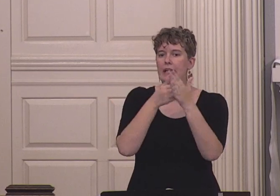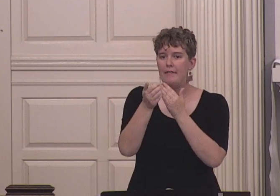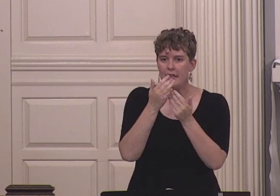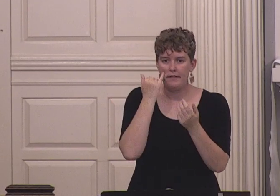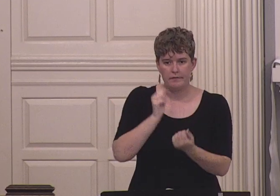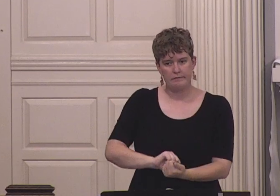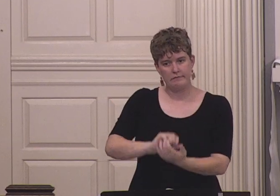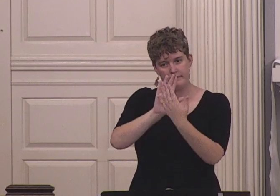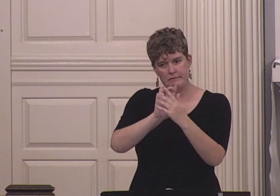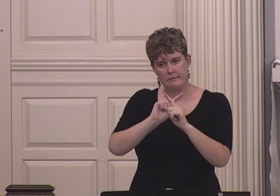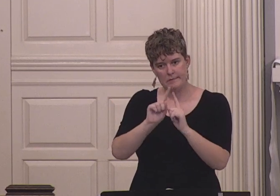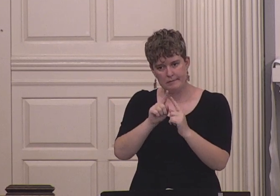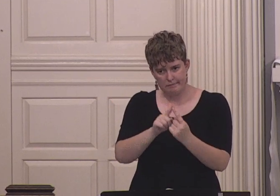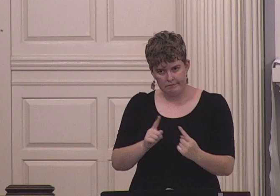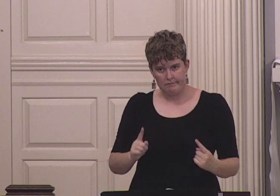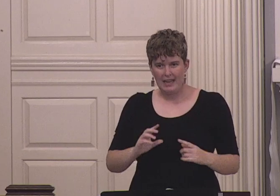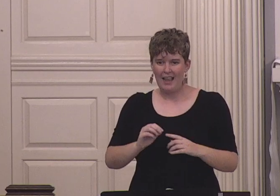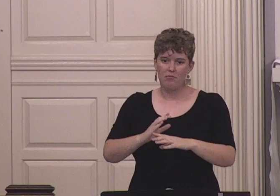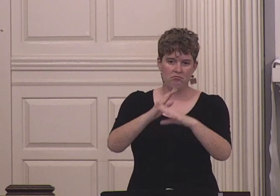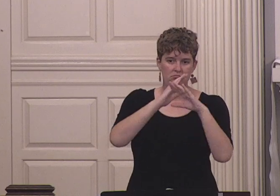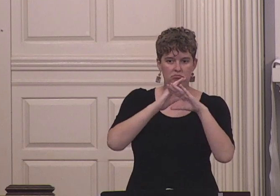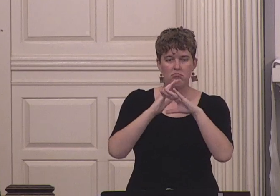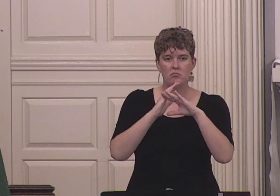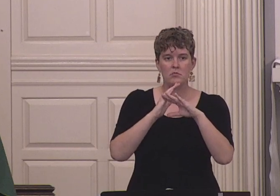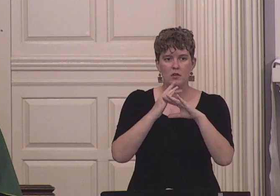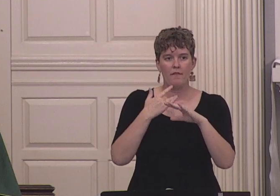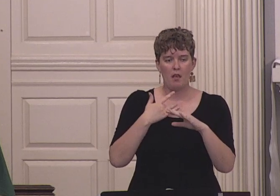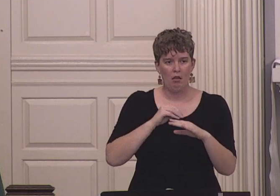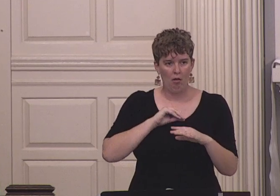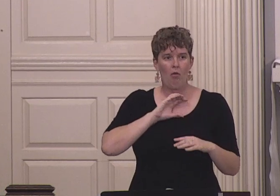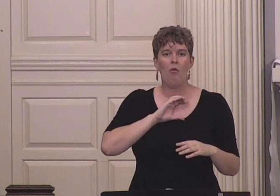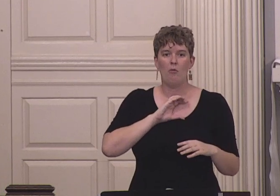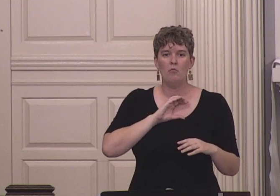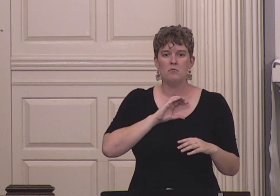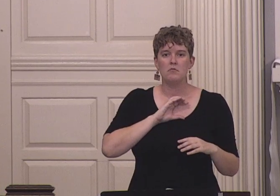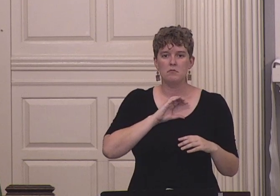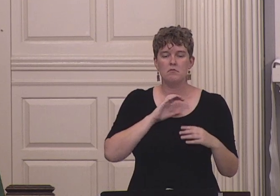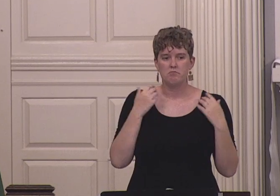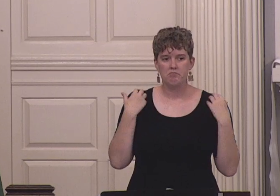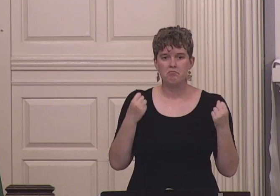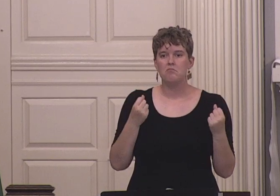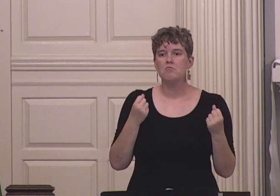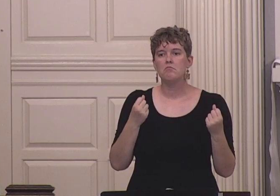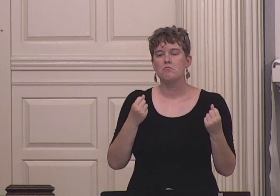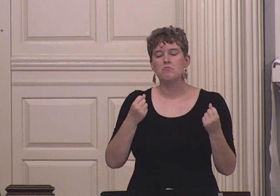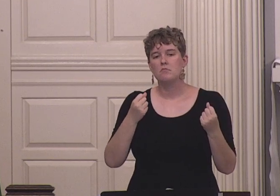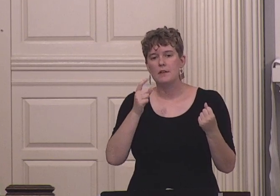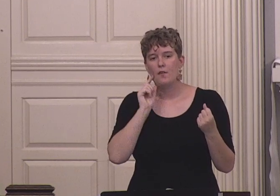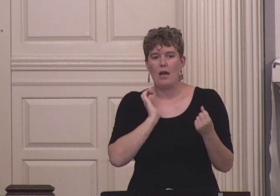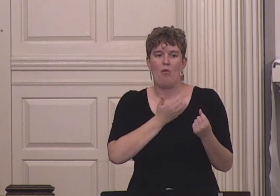encounter. And so that should encourage us, brothers and sisters, in our Christian witness today.